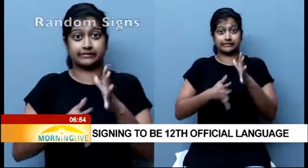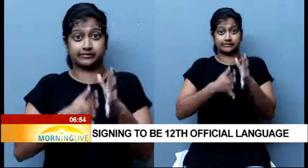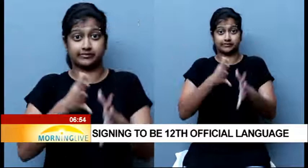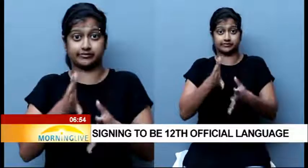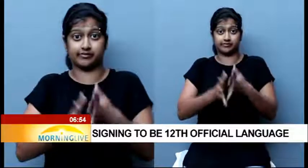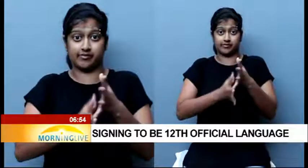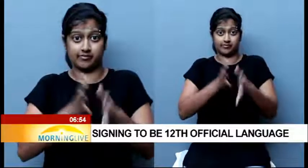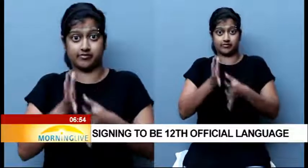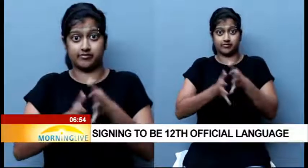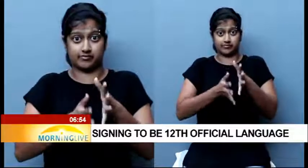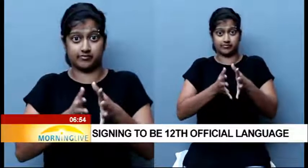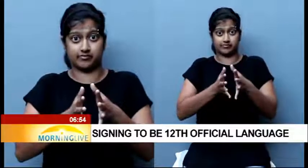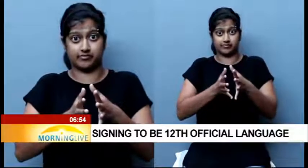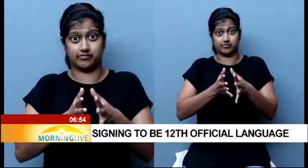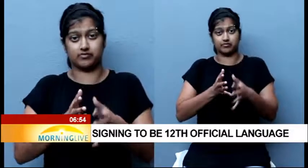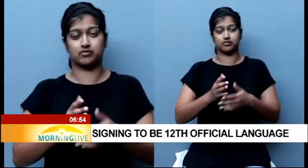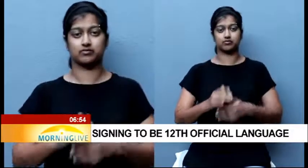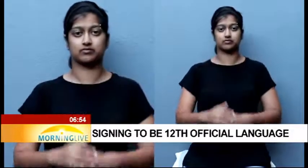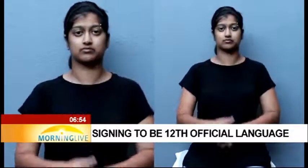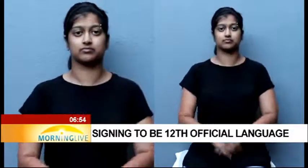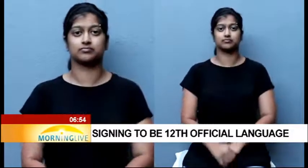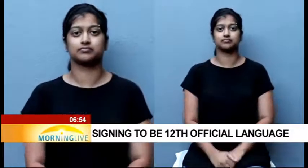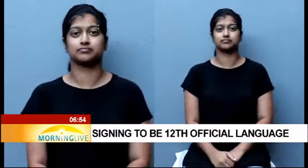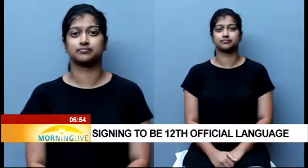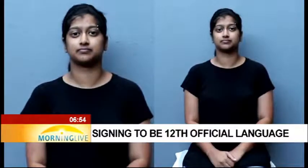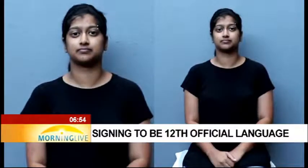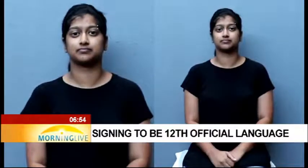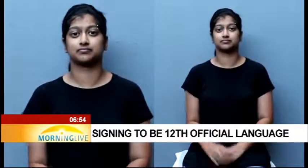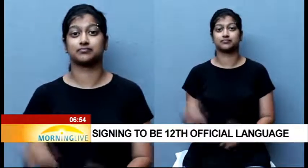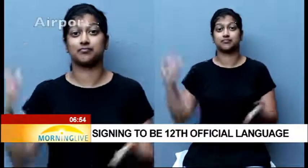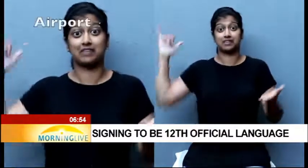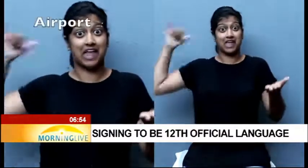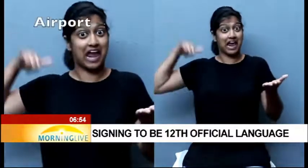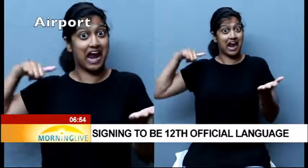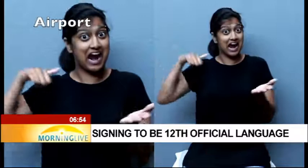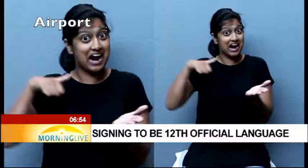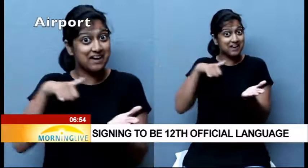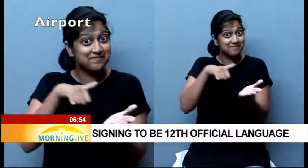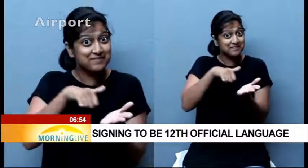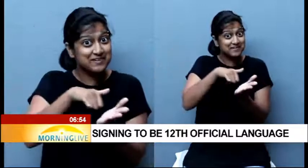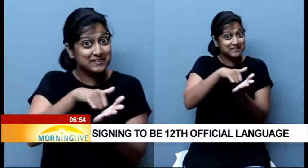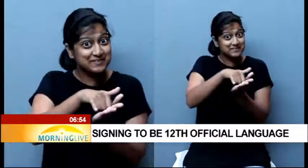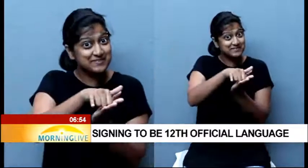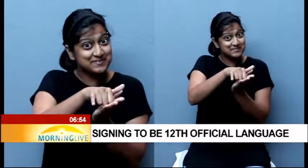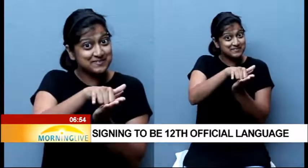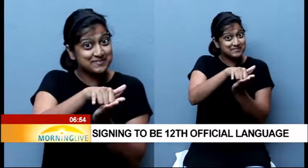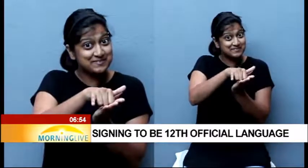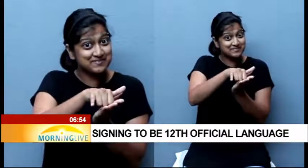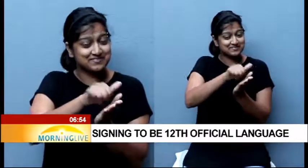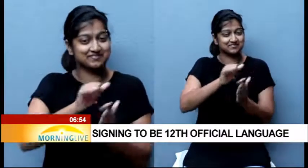the orthography created for the sign language need also to include speakers of sign languages in